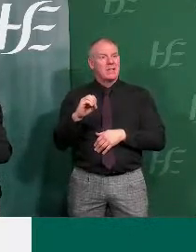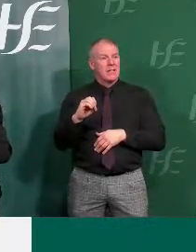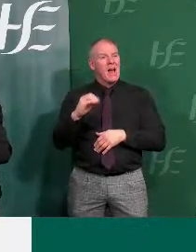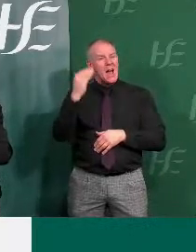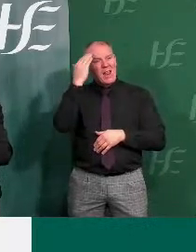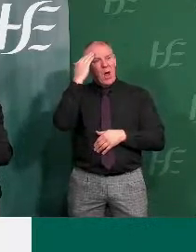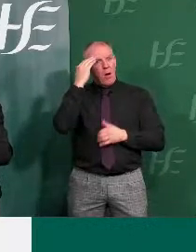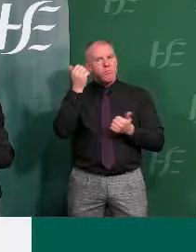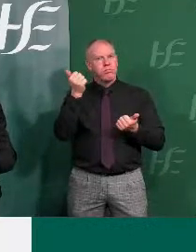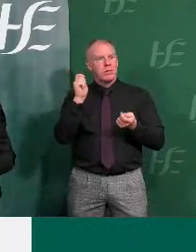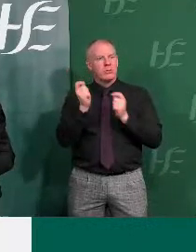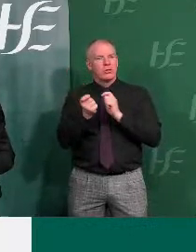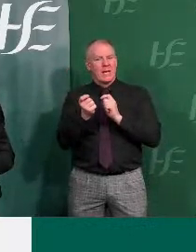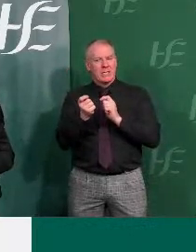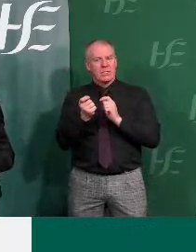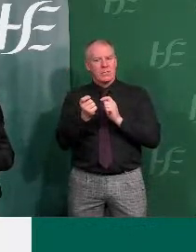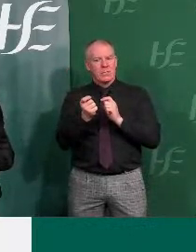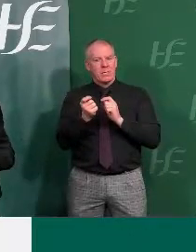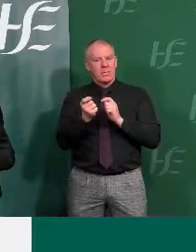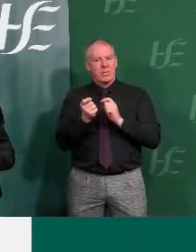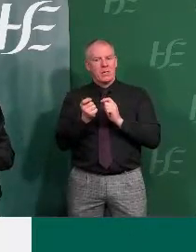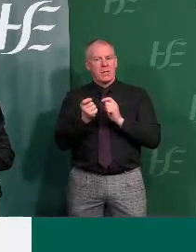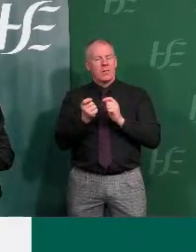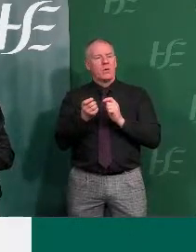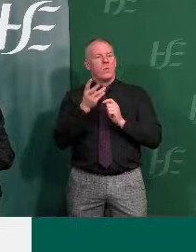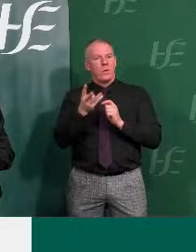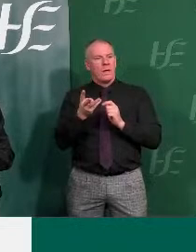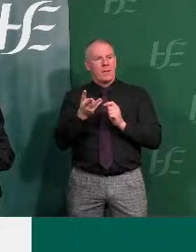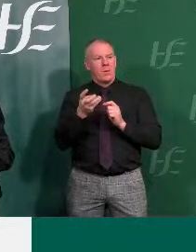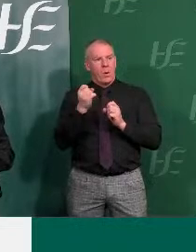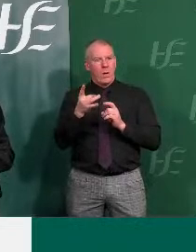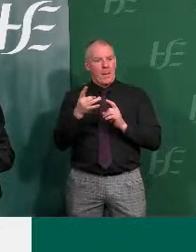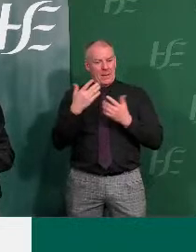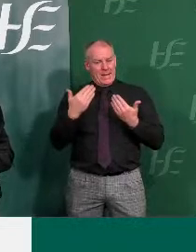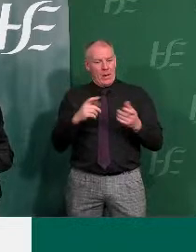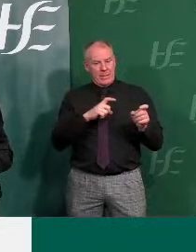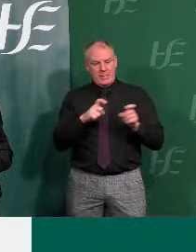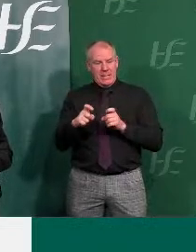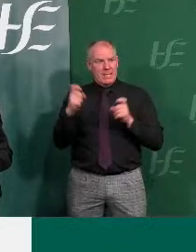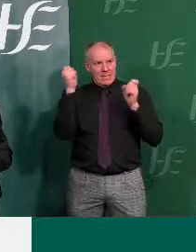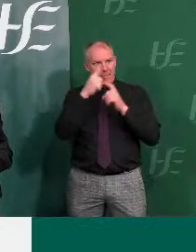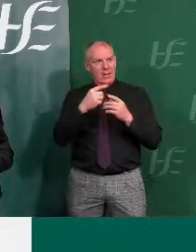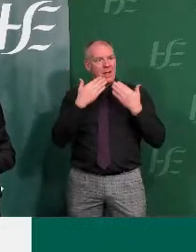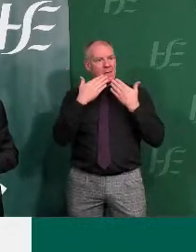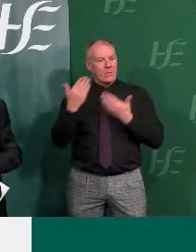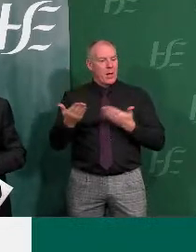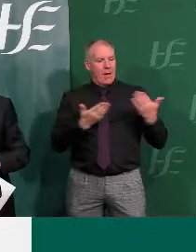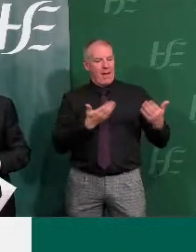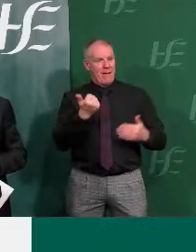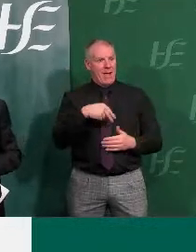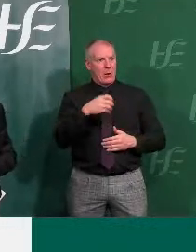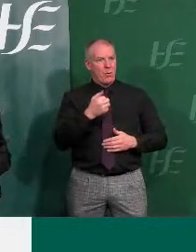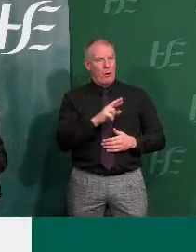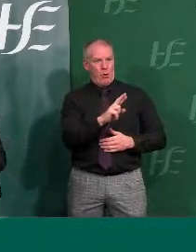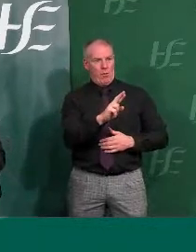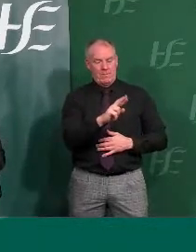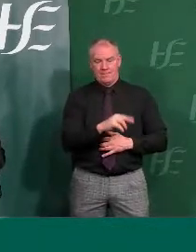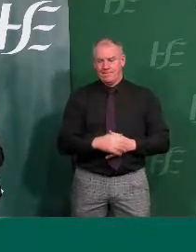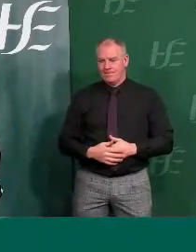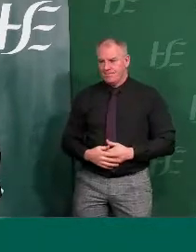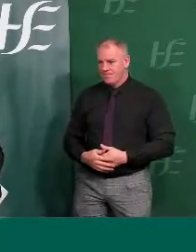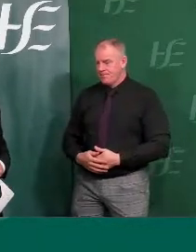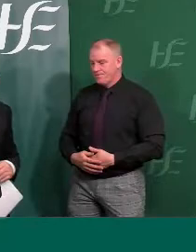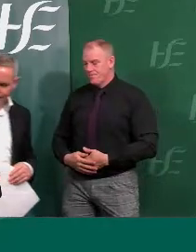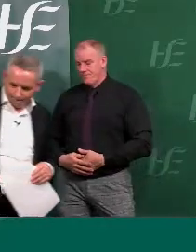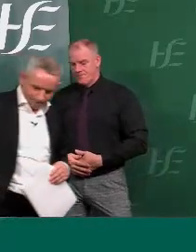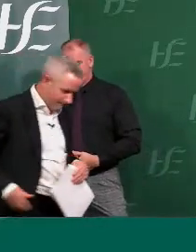actions we have taken have been the right ones. But right now, we're still in the middle of it. Thank you. And I'm going to pass it across to my colleague, Anne O'Connor.